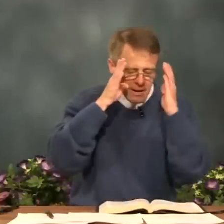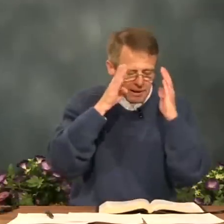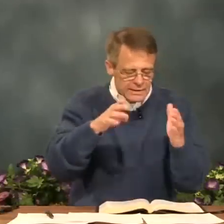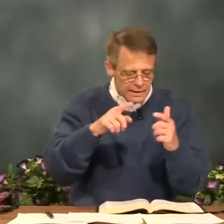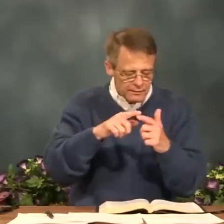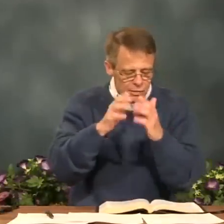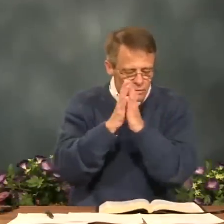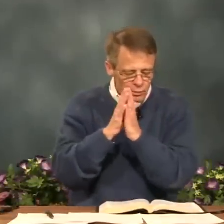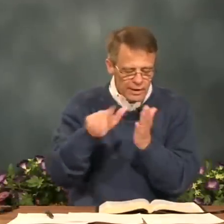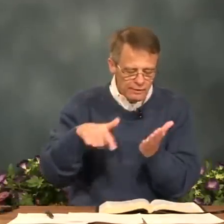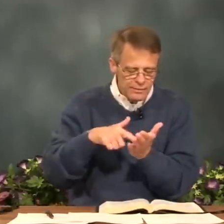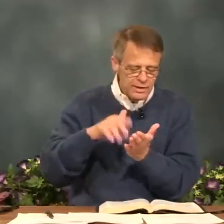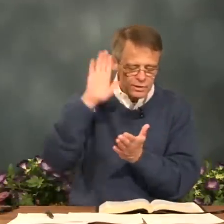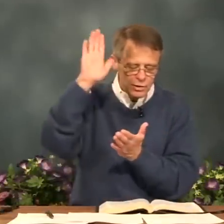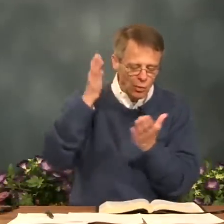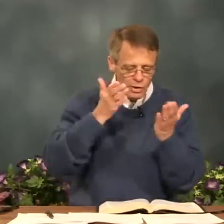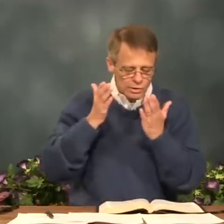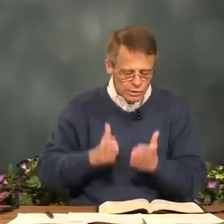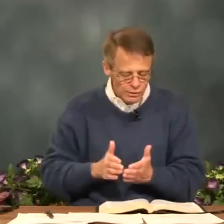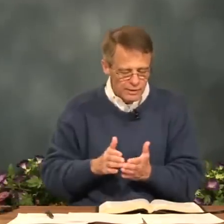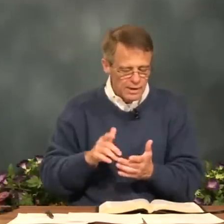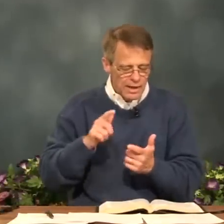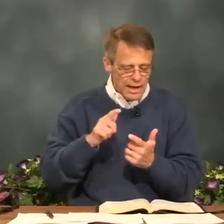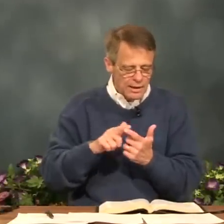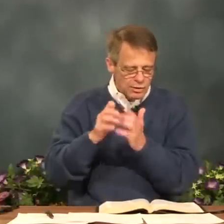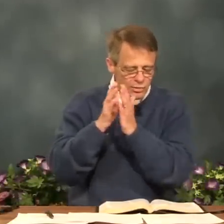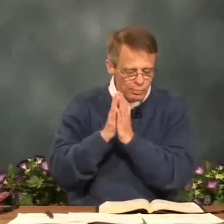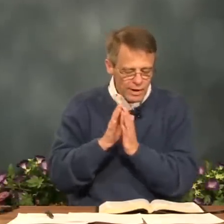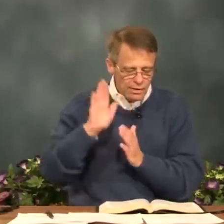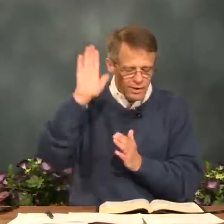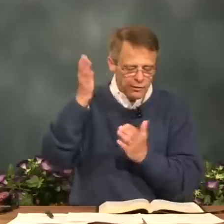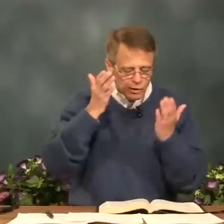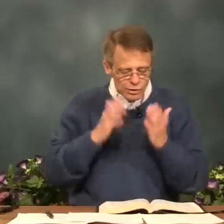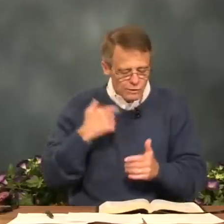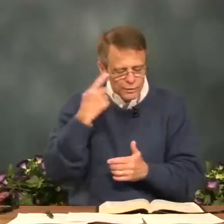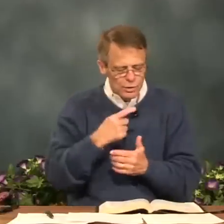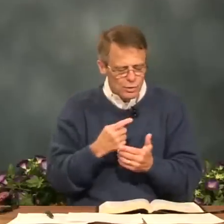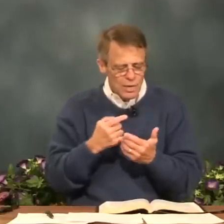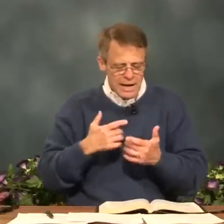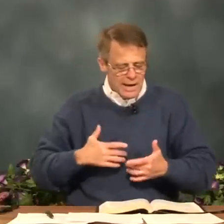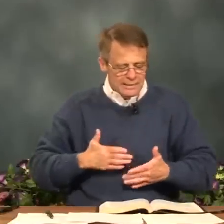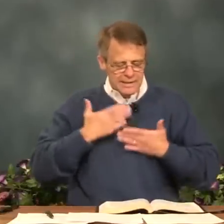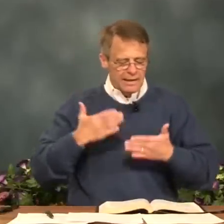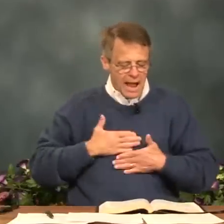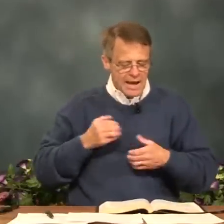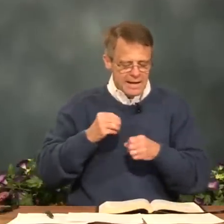be attentive to the prayer of this your servant, and to the prayer of your servants who delight